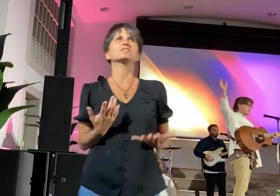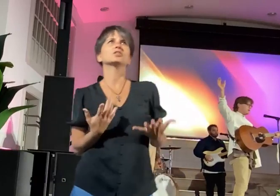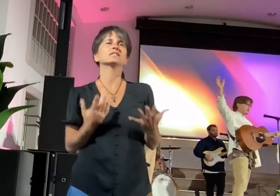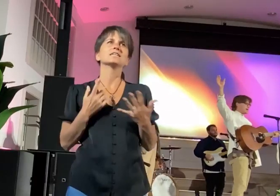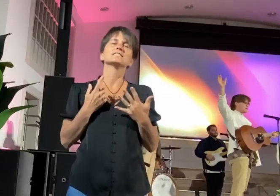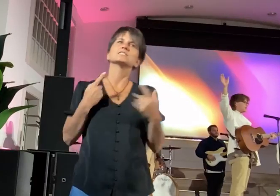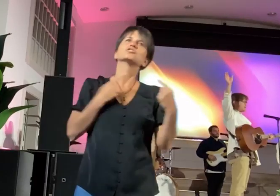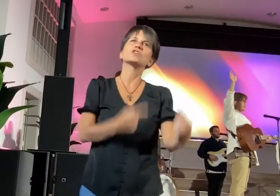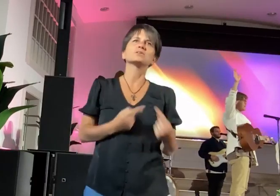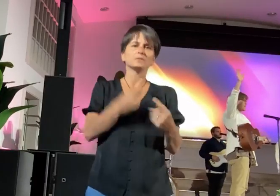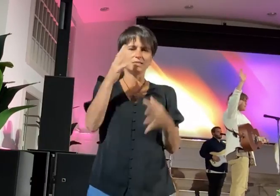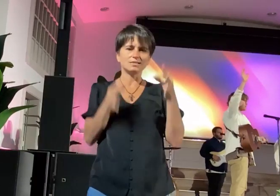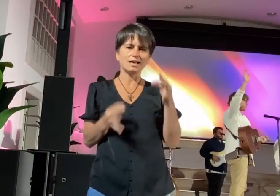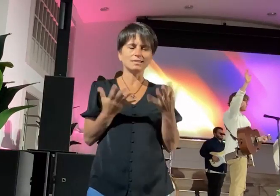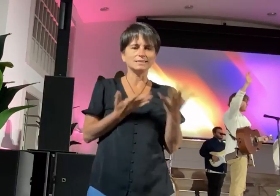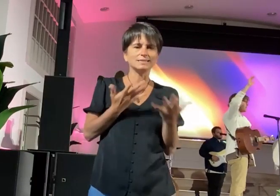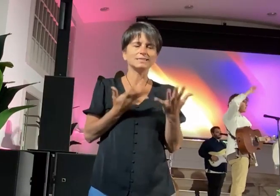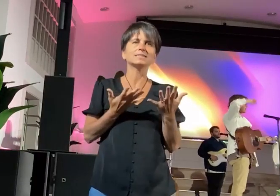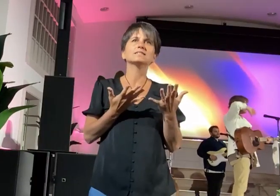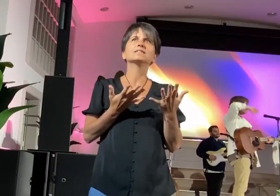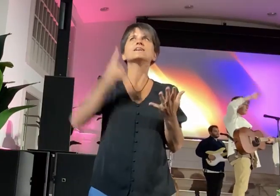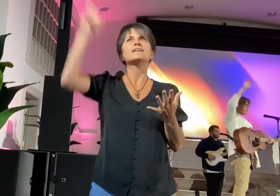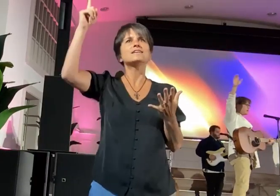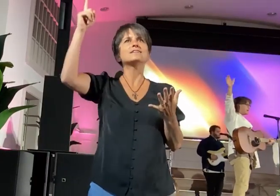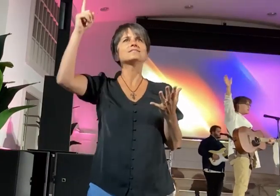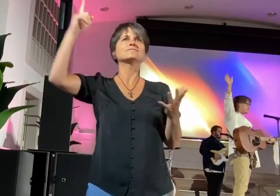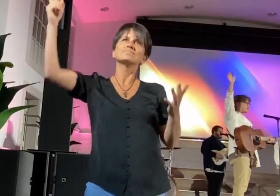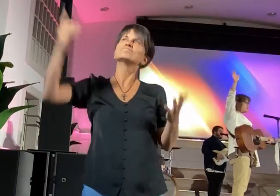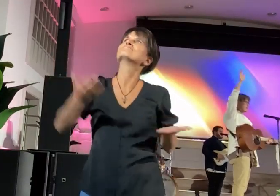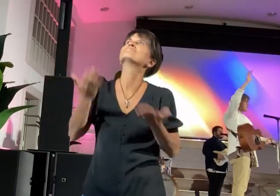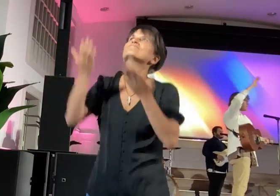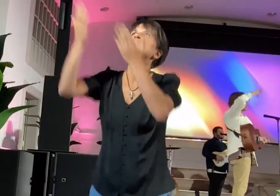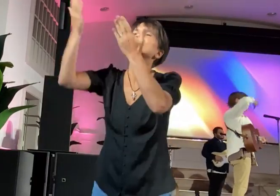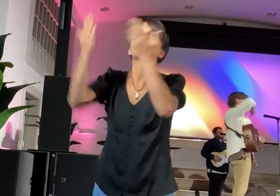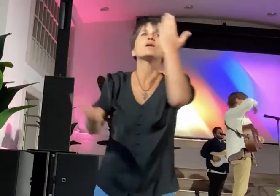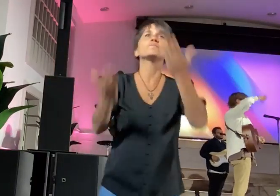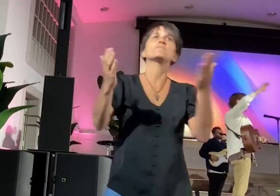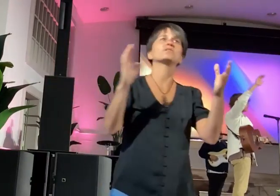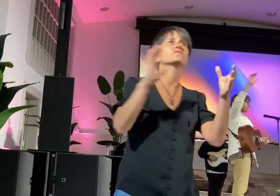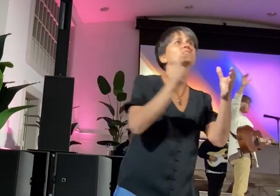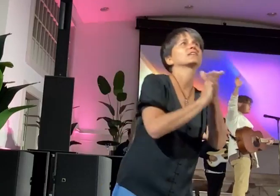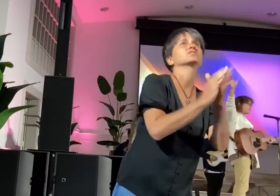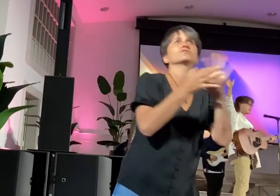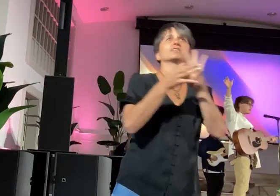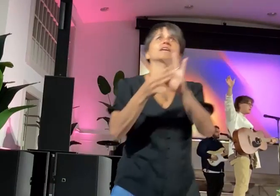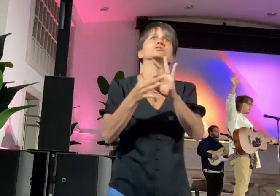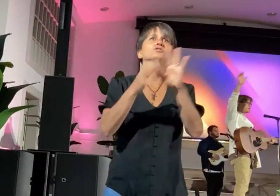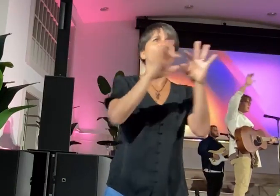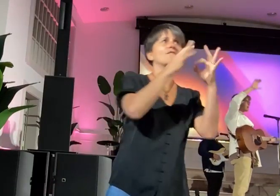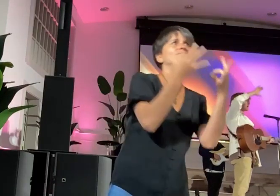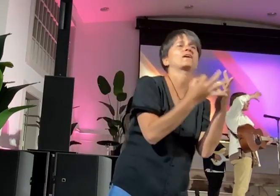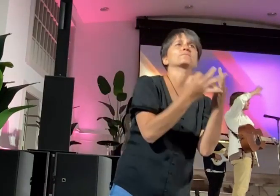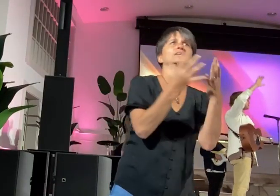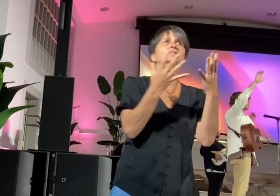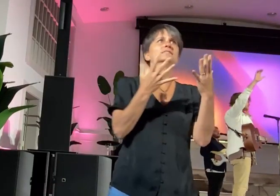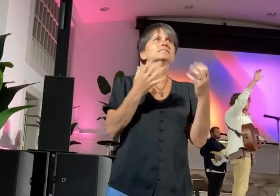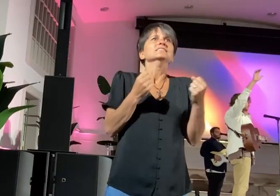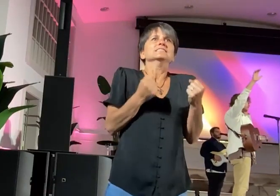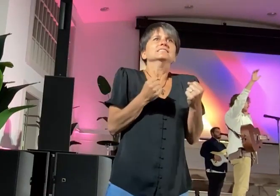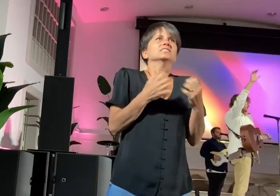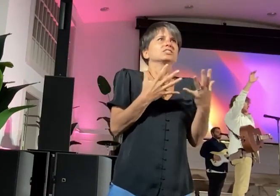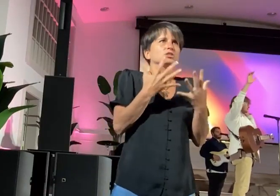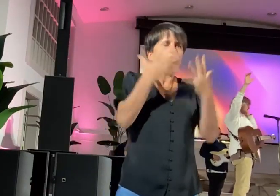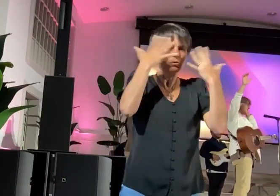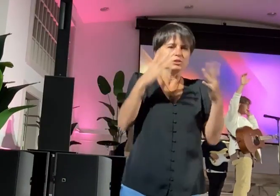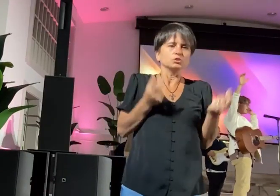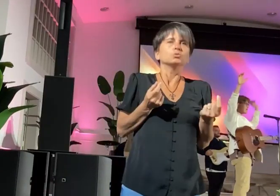on. I want you to put Jesus above that. Maybe you're here and you've got marriage tension or relational tension in your family. If you put Jesus above